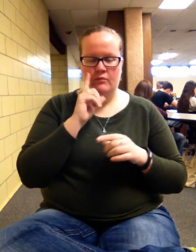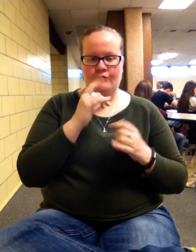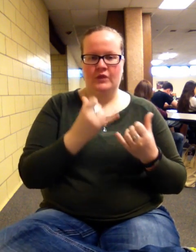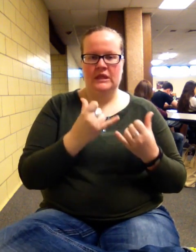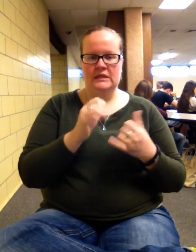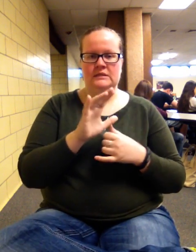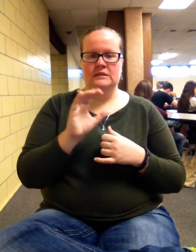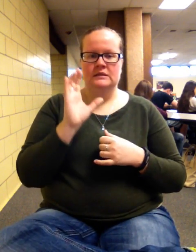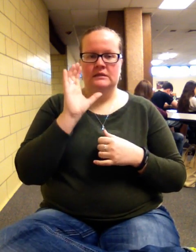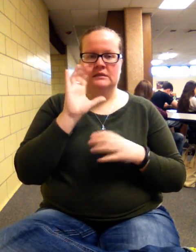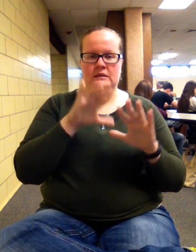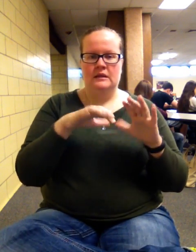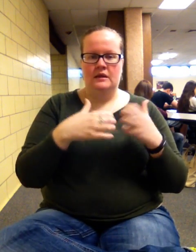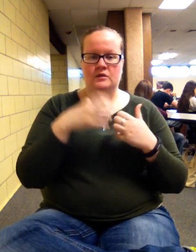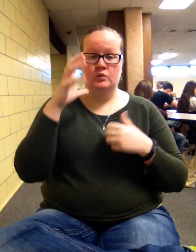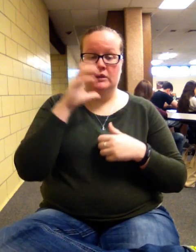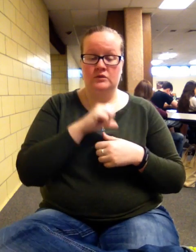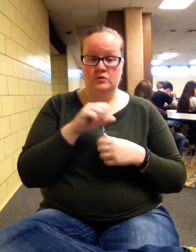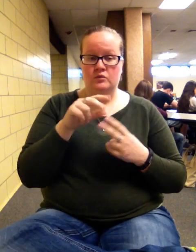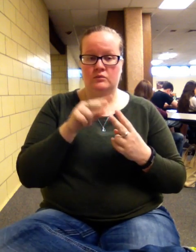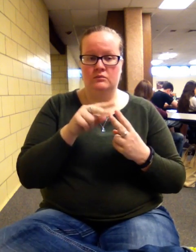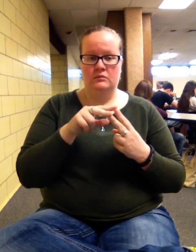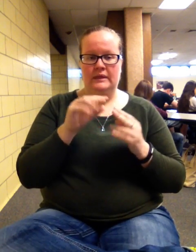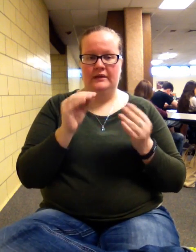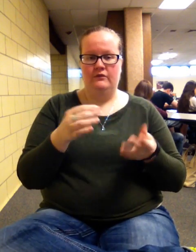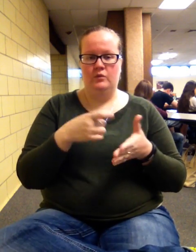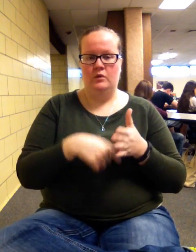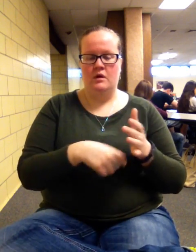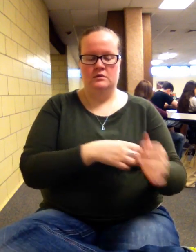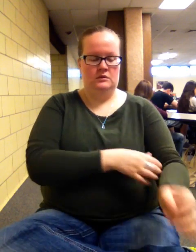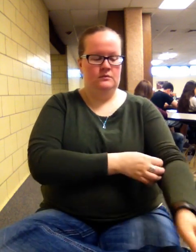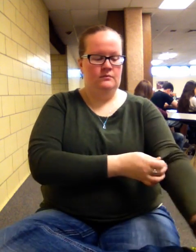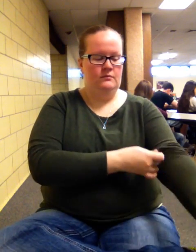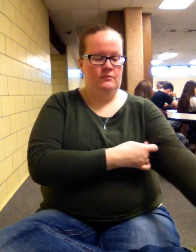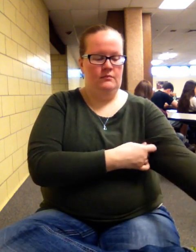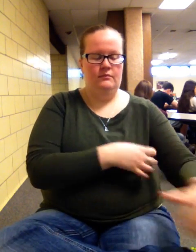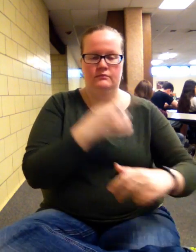that accounts payable and accruals have no cost to us because we want to start somewhere.